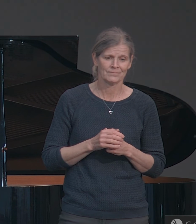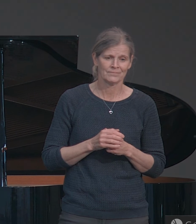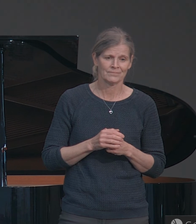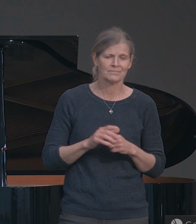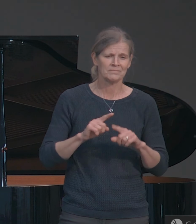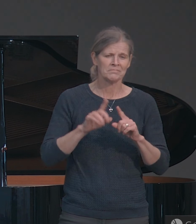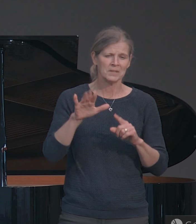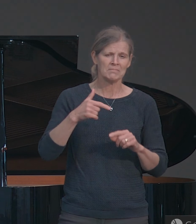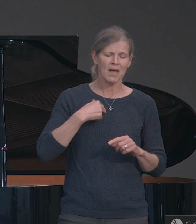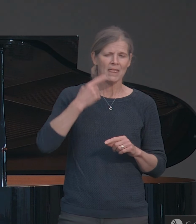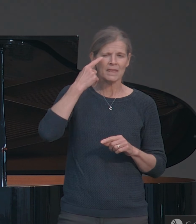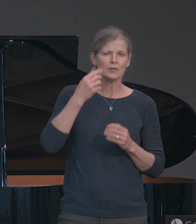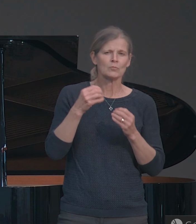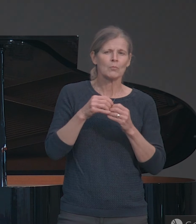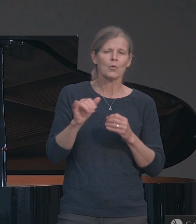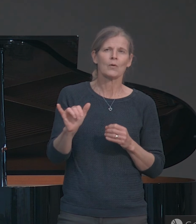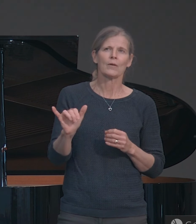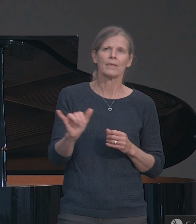But I think it's more like